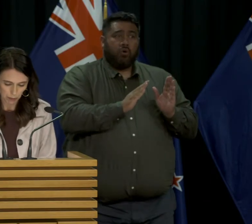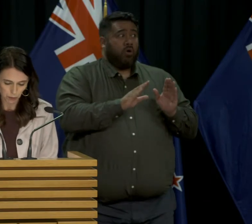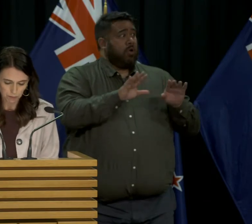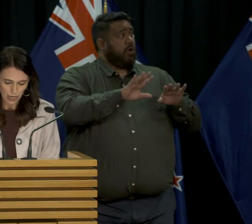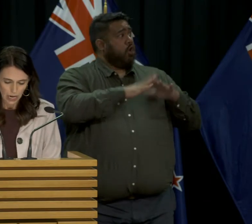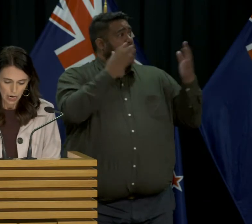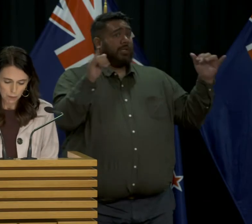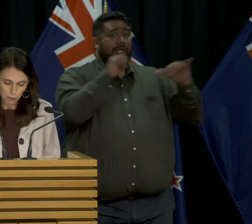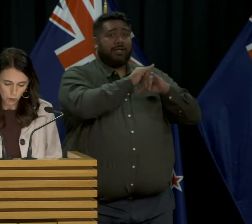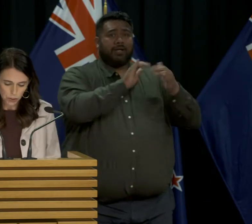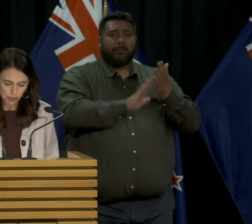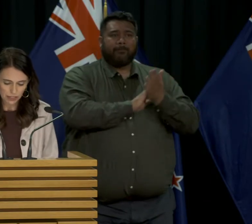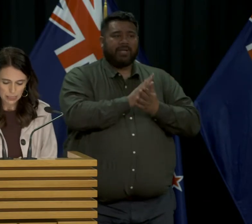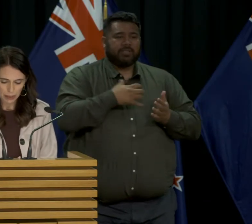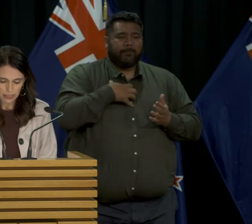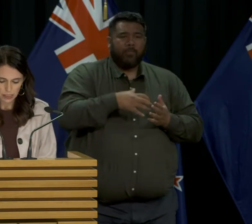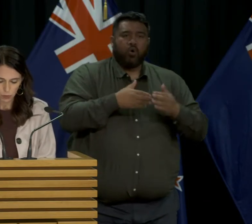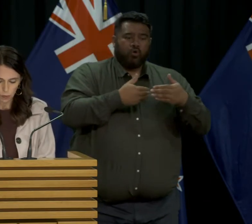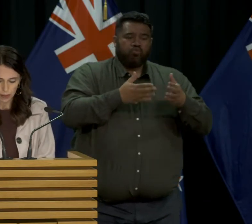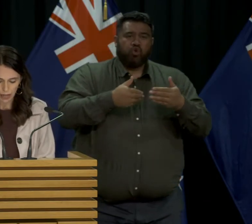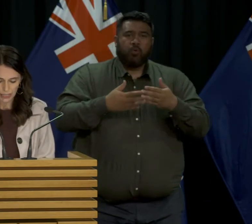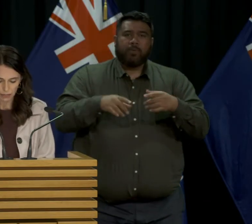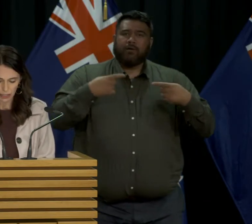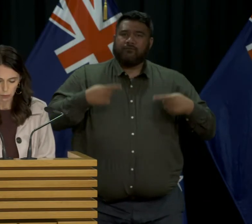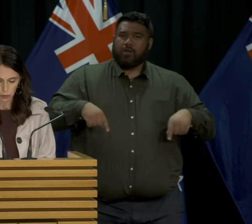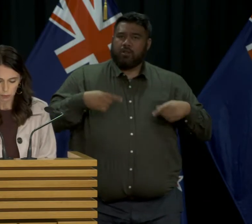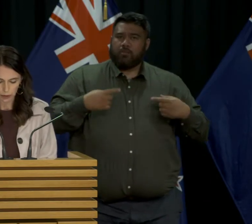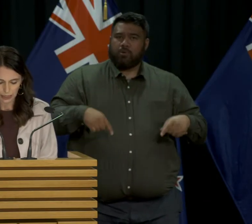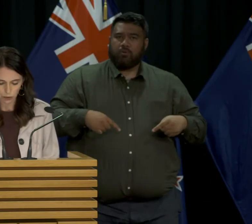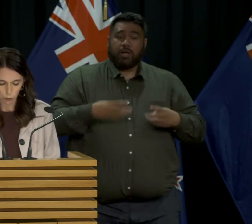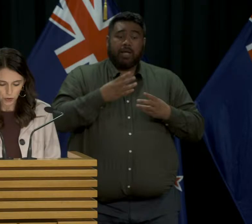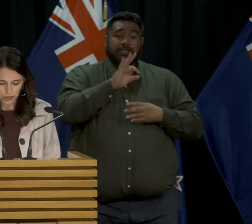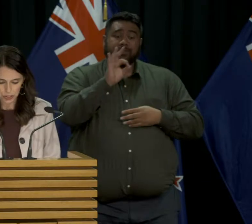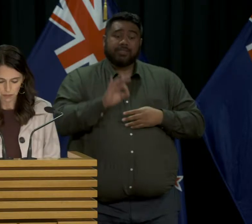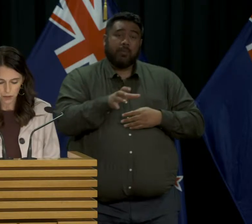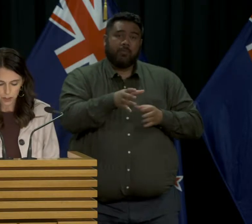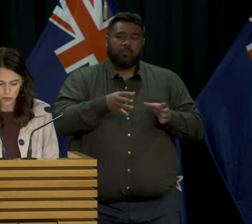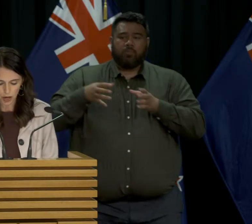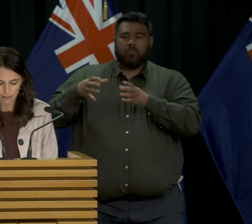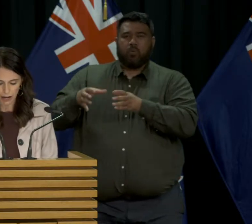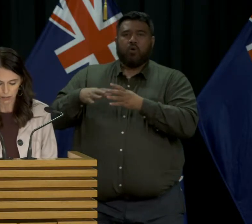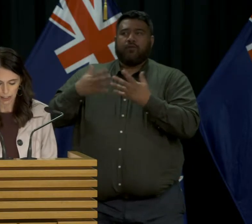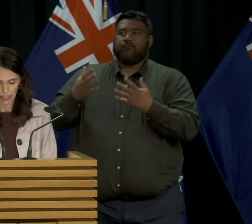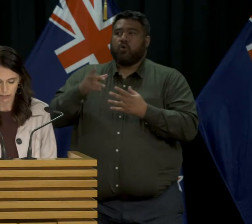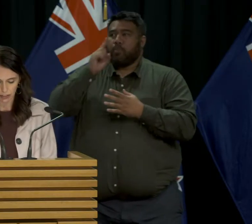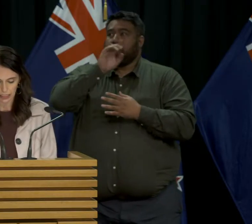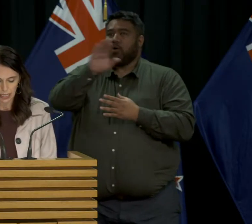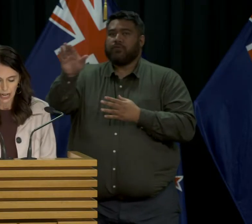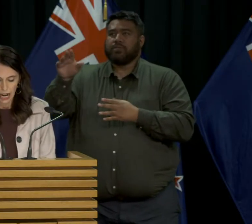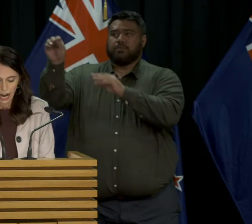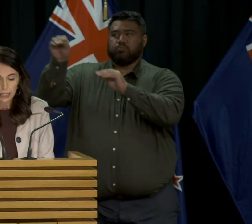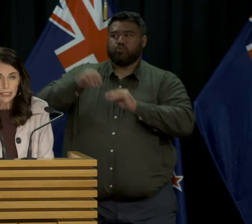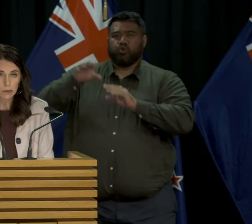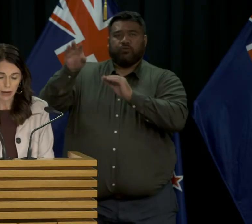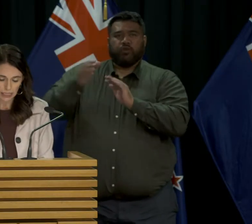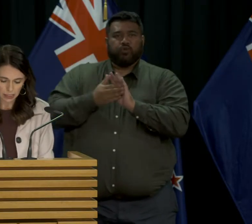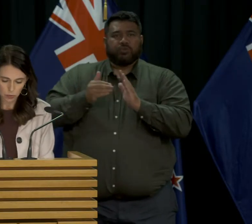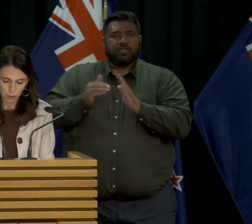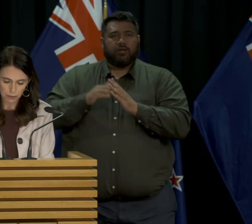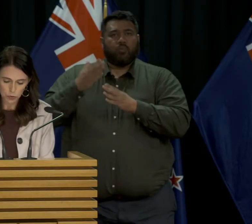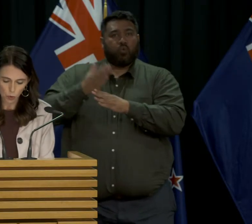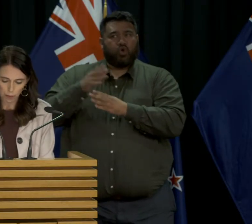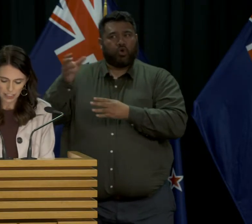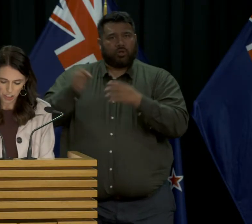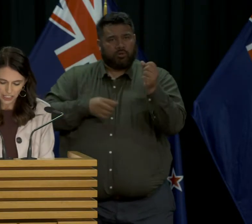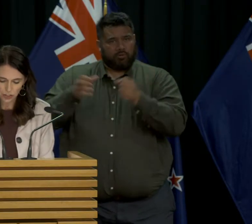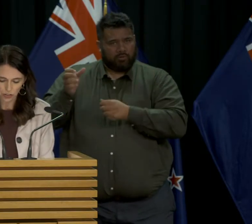the bubble. A proportion of these spaces will be made available to bring in workers to further drive our recovery. Other spaces